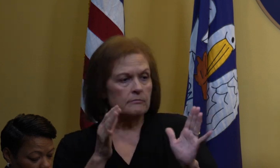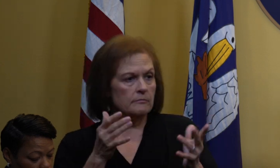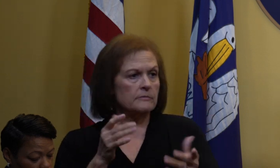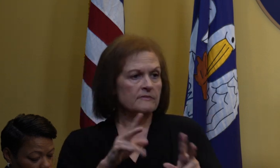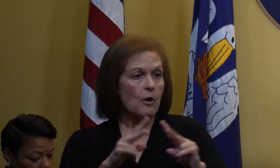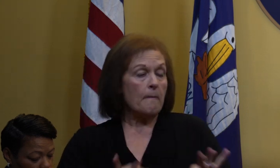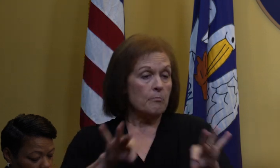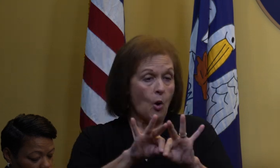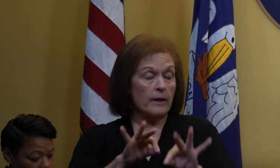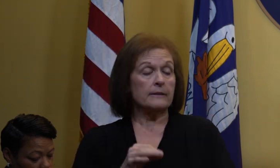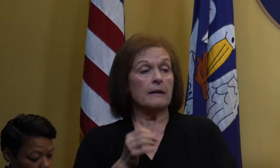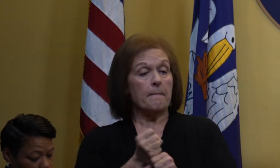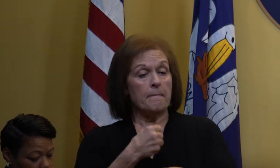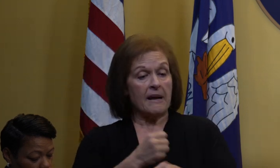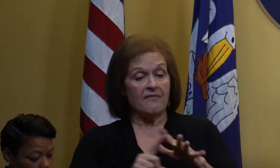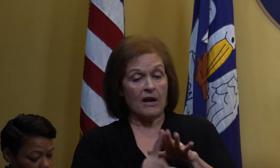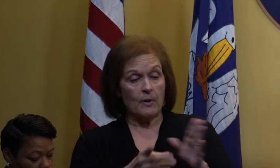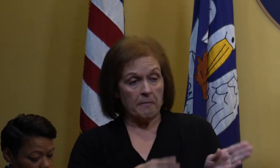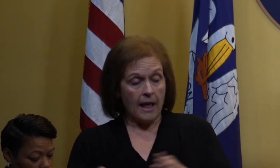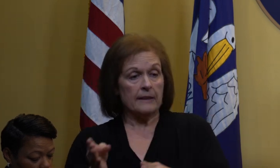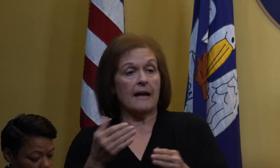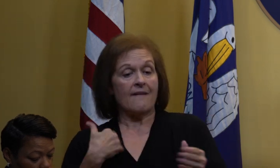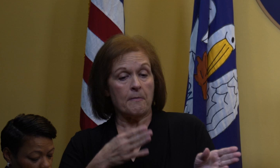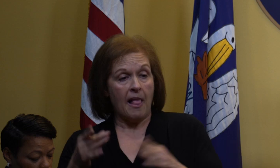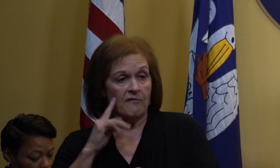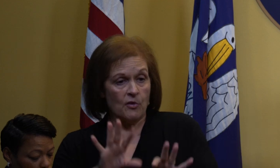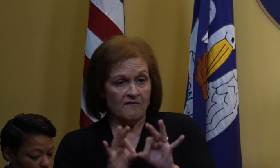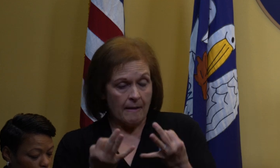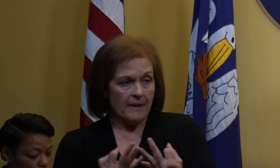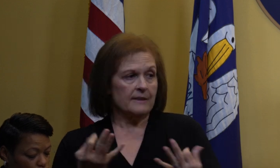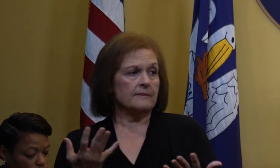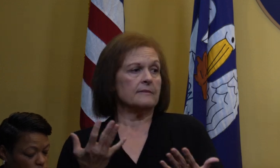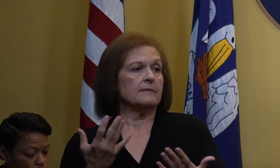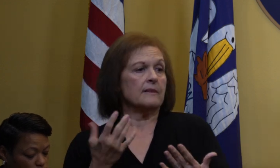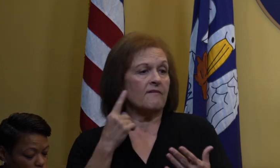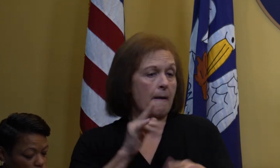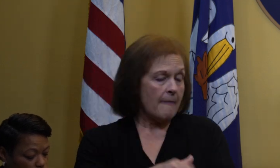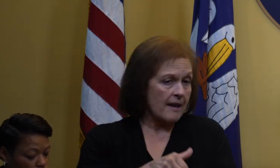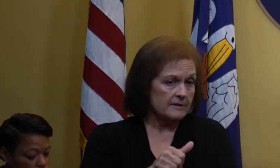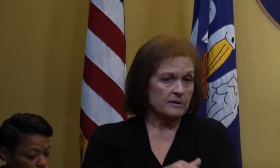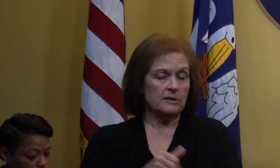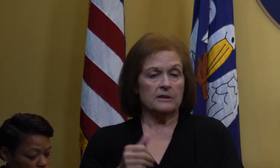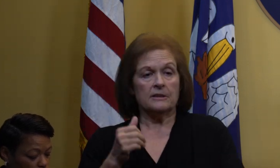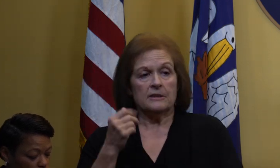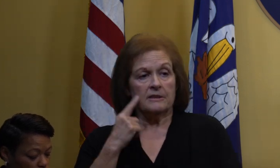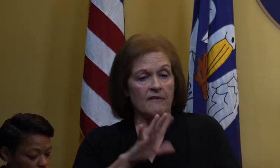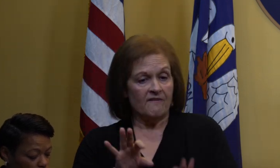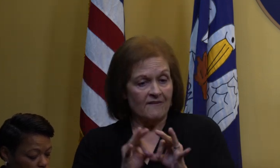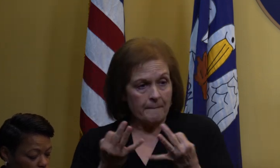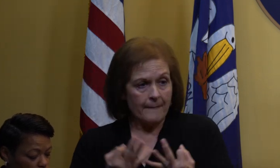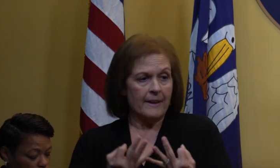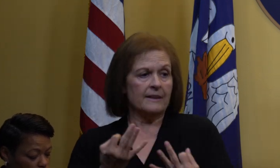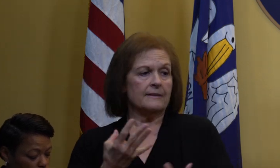intuitive. Make an evacuation plan. Have a plan for your family. Have a plan for your pets. Have a plan for your loved ones. Have a